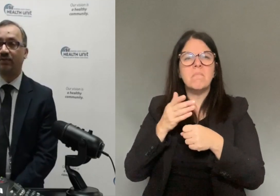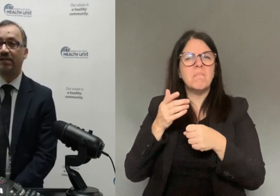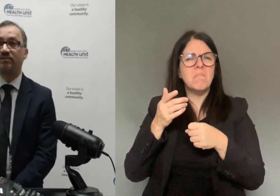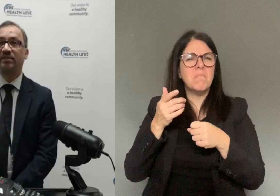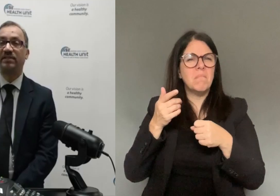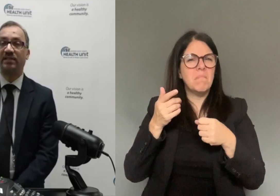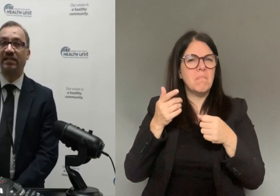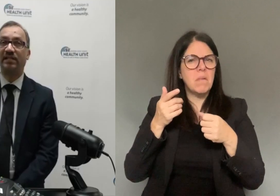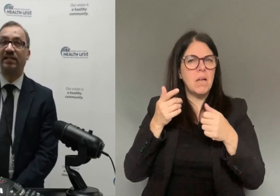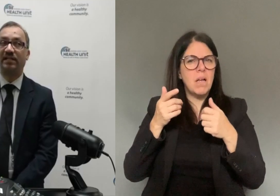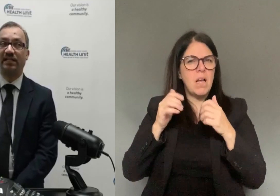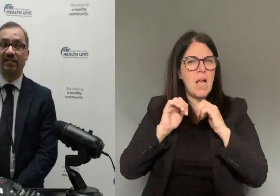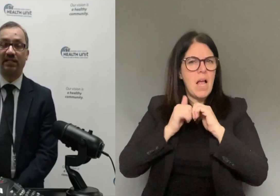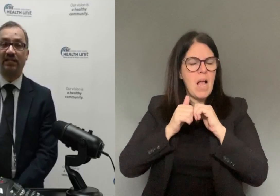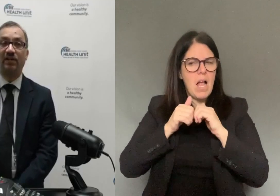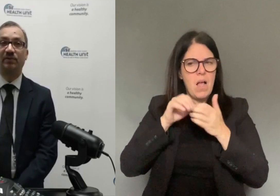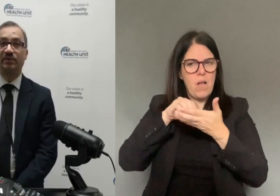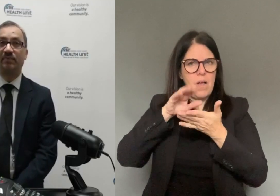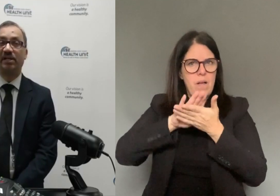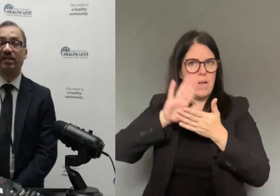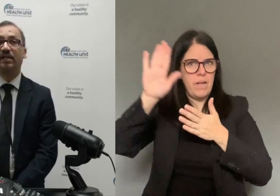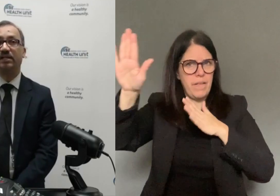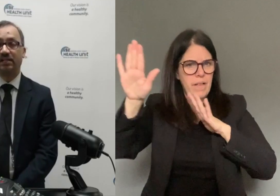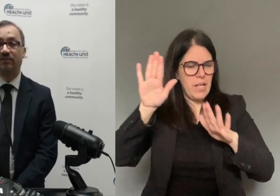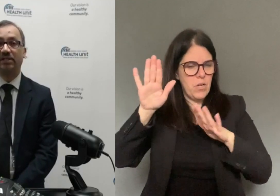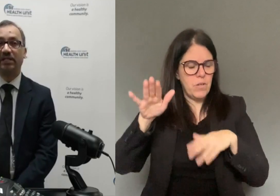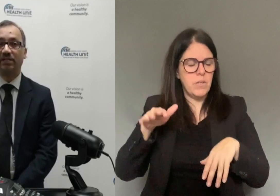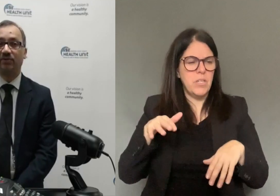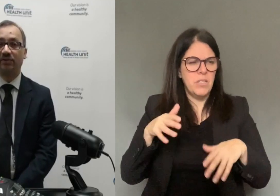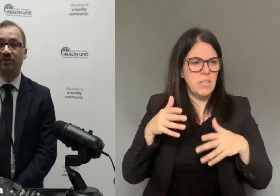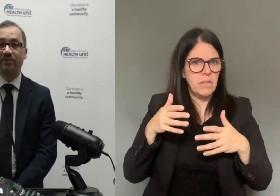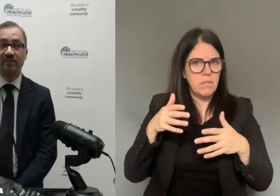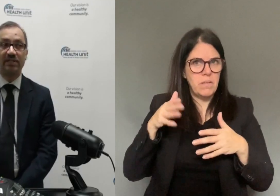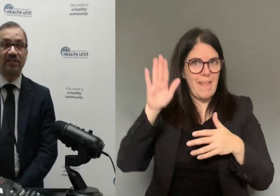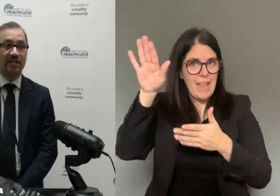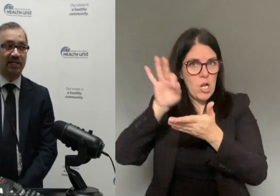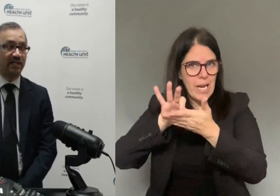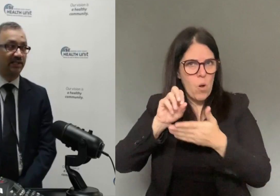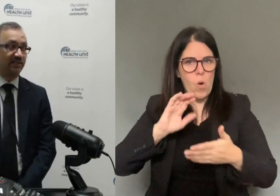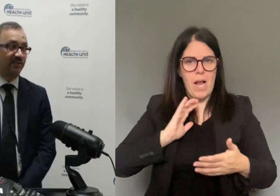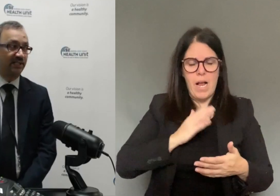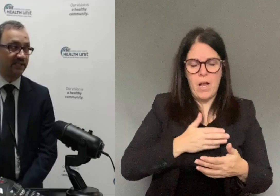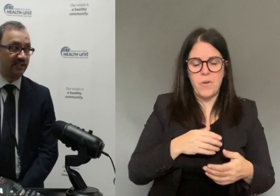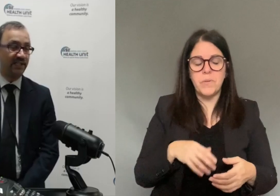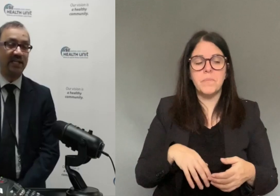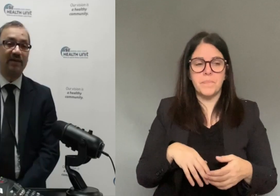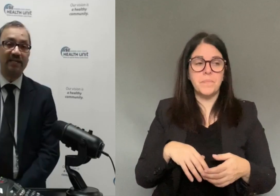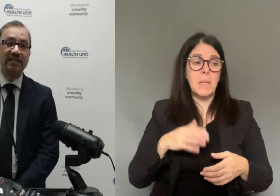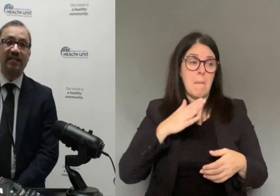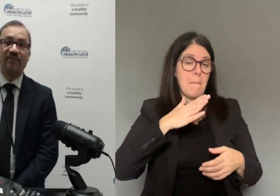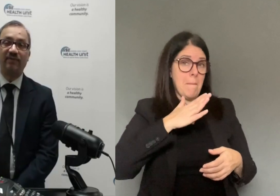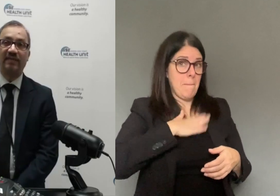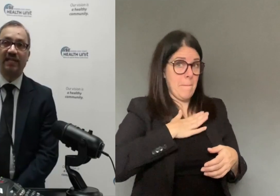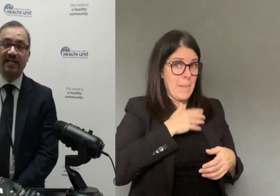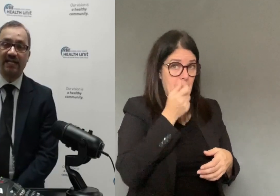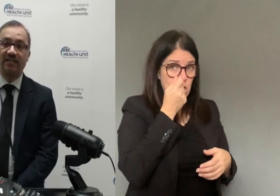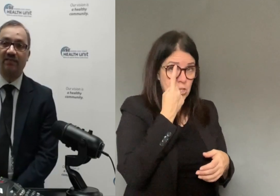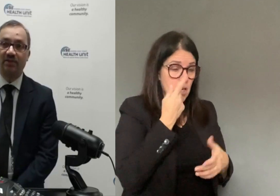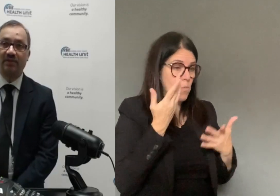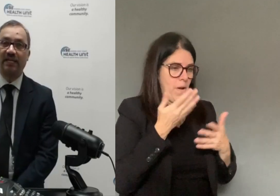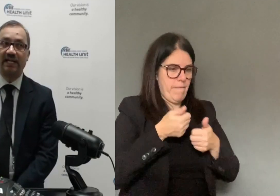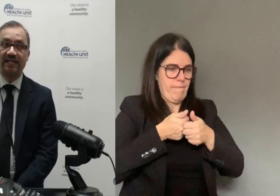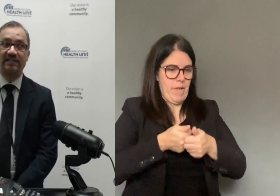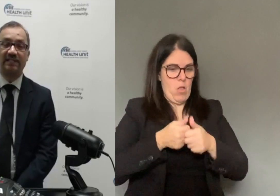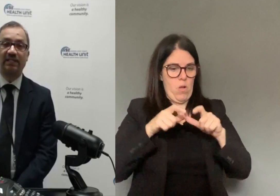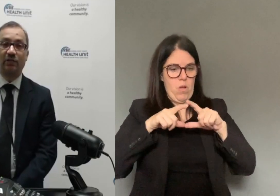Toronto address, then it goes by, it is counted in Toronto. That's my understanding. But if that